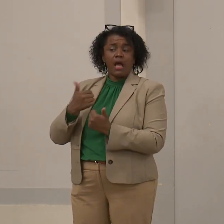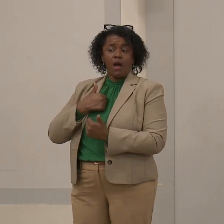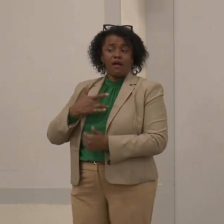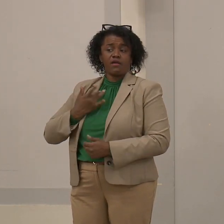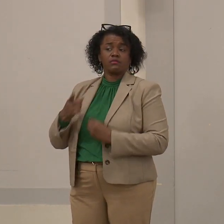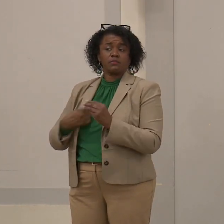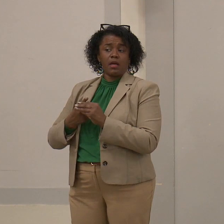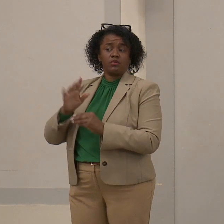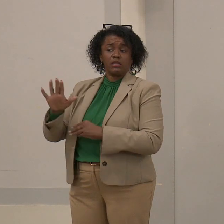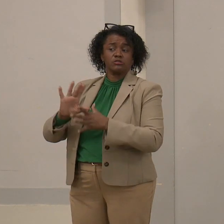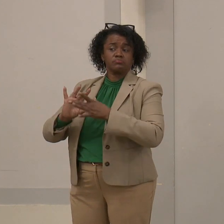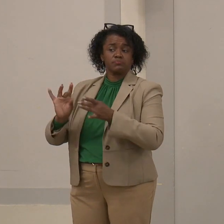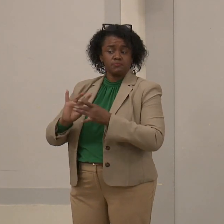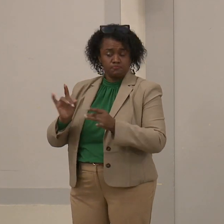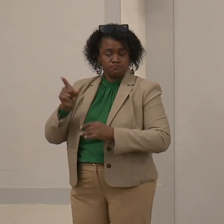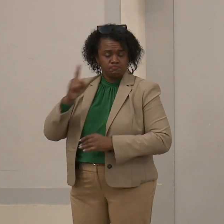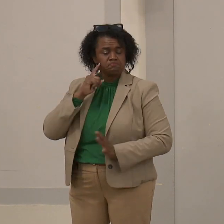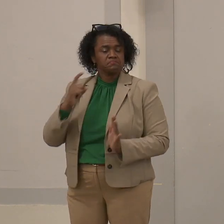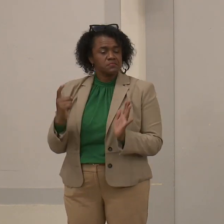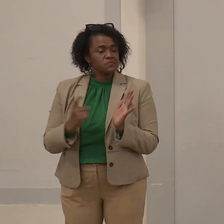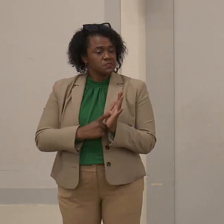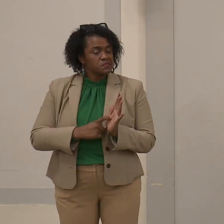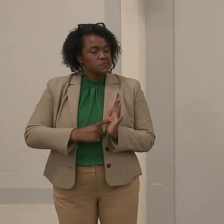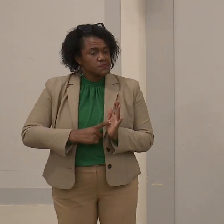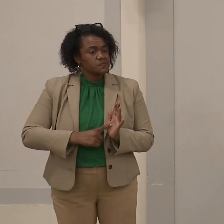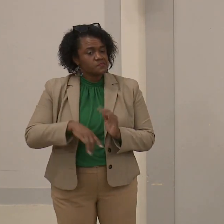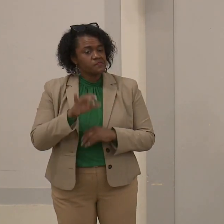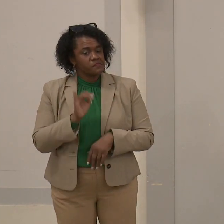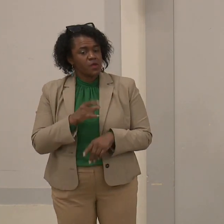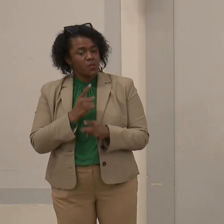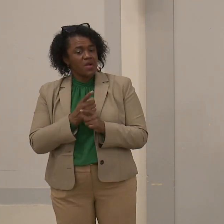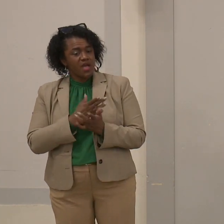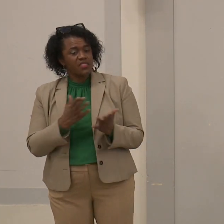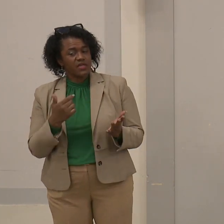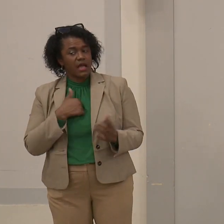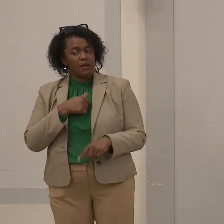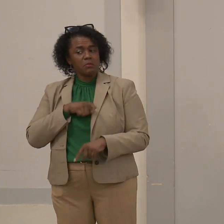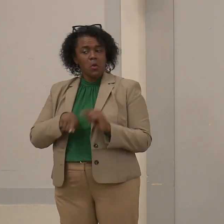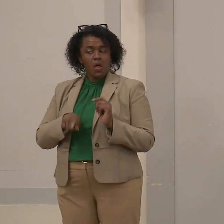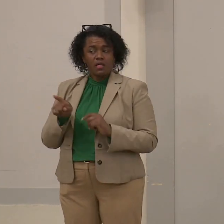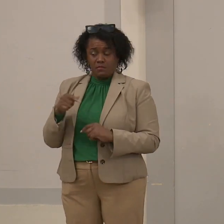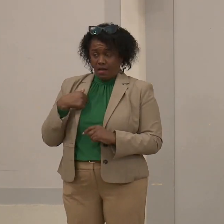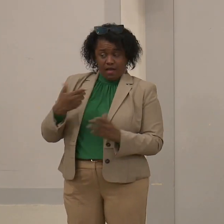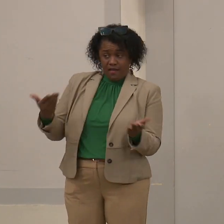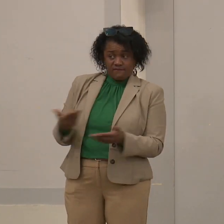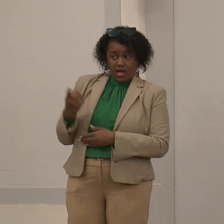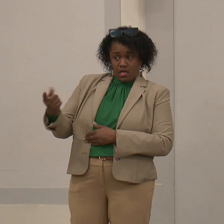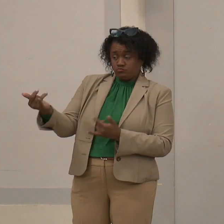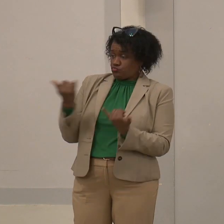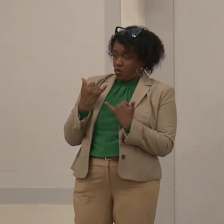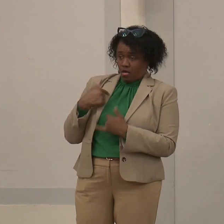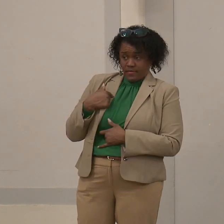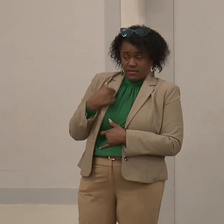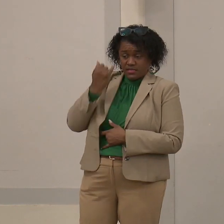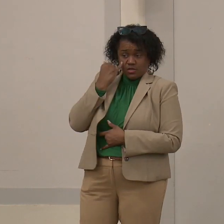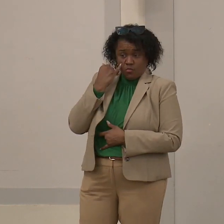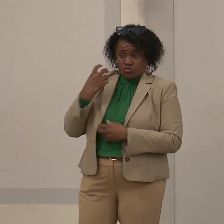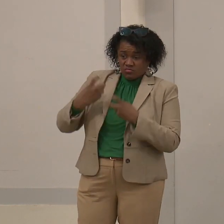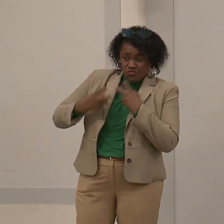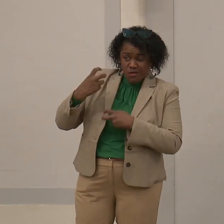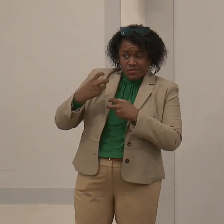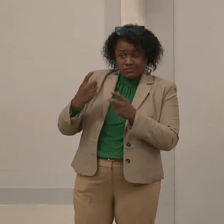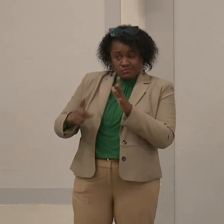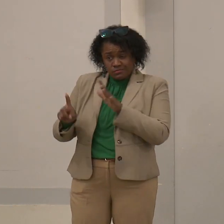said. And he acknowledged that that was the right thing to do for me to call him. And I invited him to always call me if there are any issues